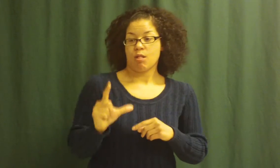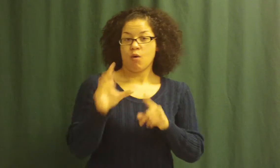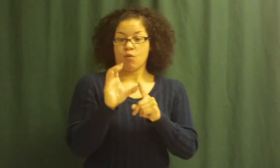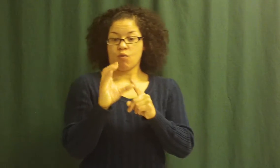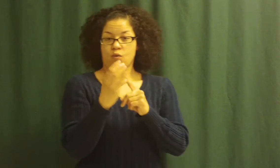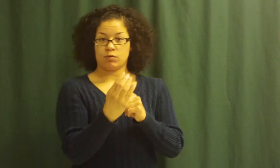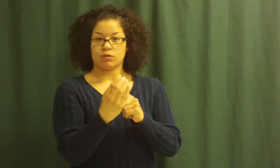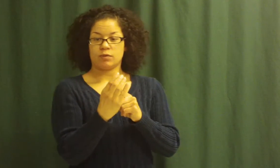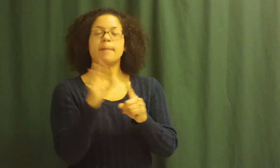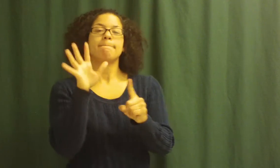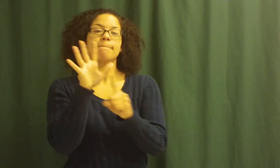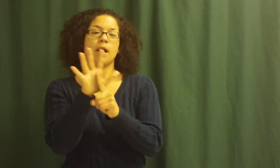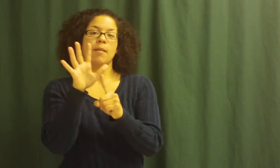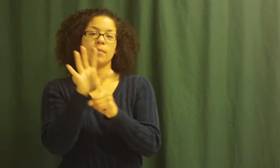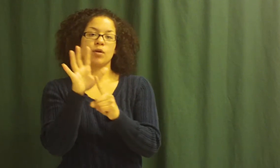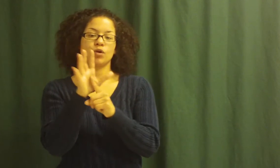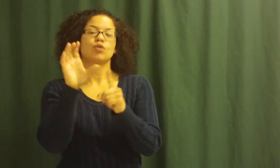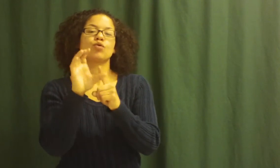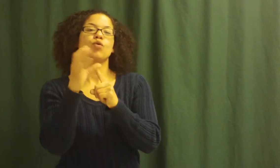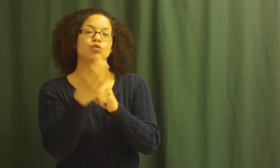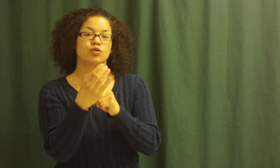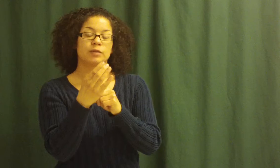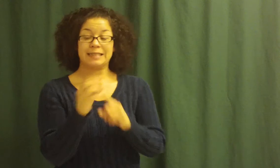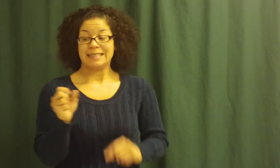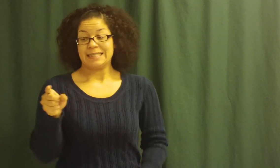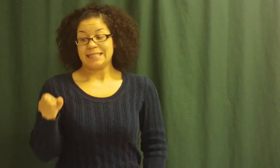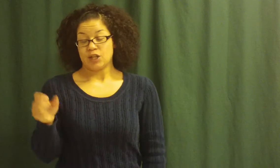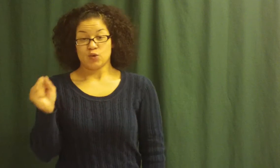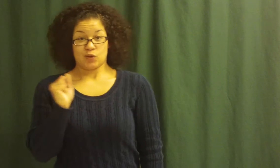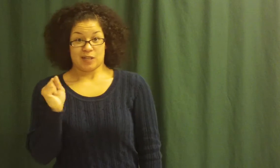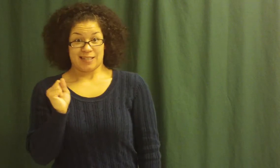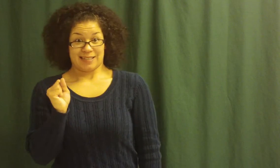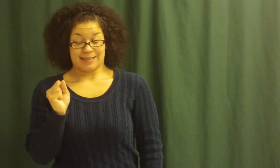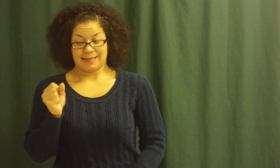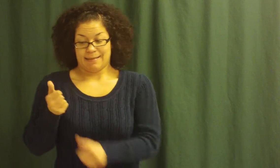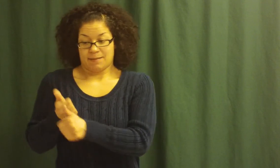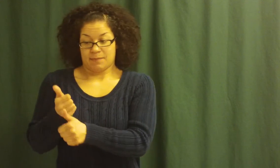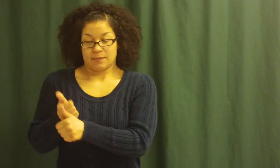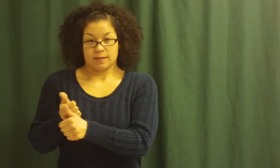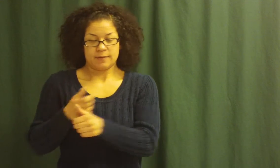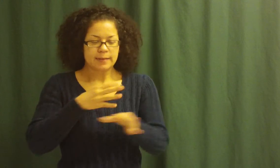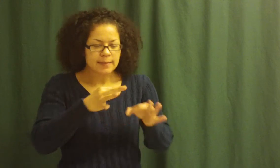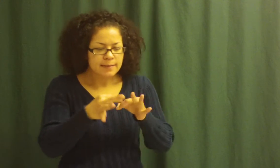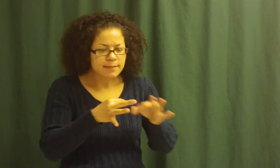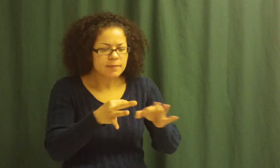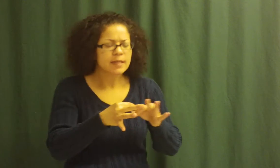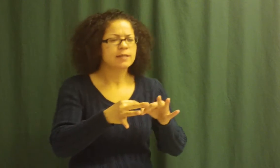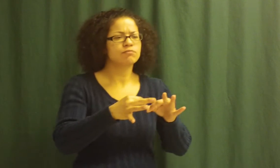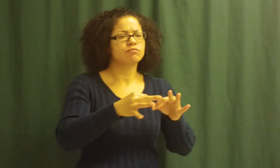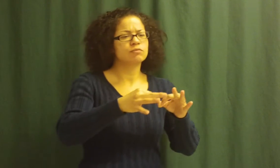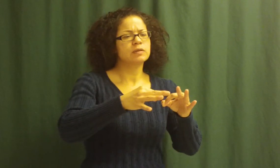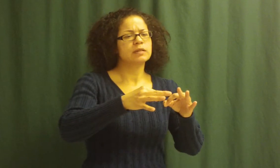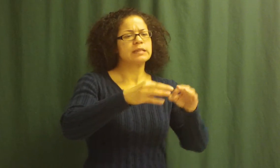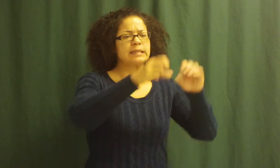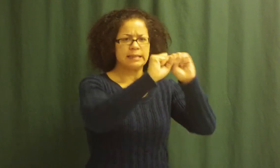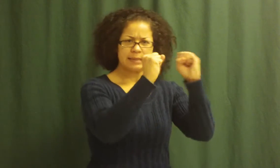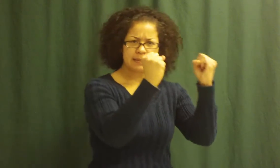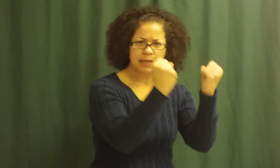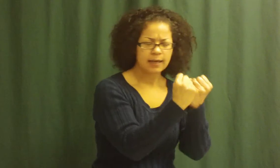Sociologists define society as the people who interact in such a way to